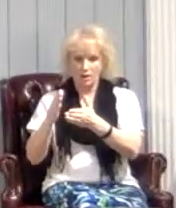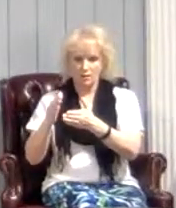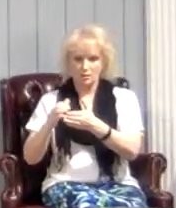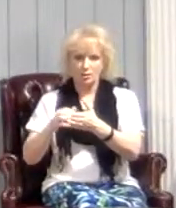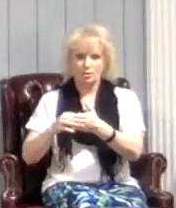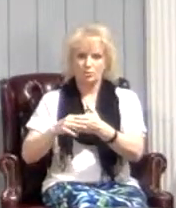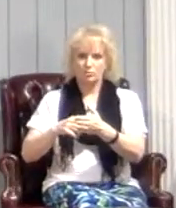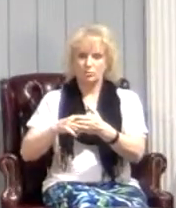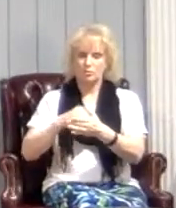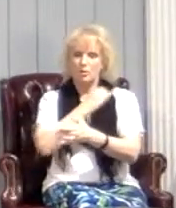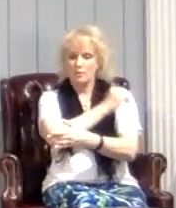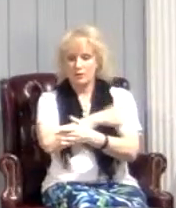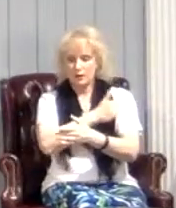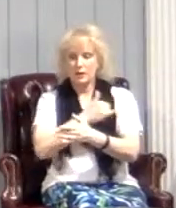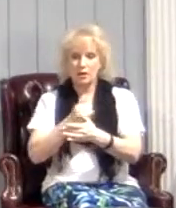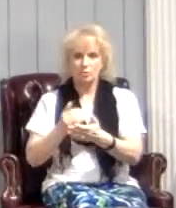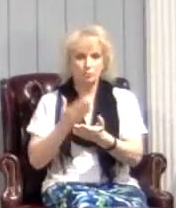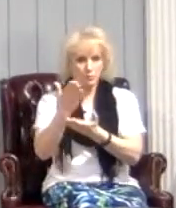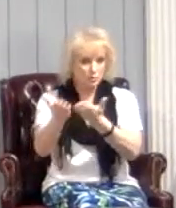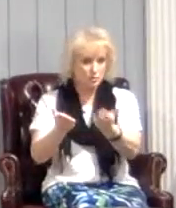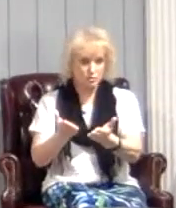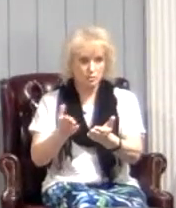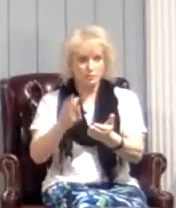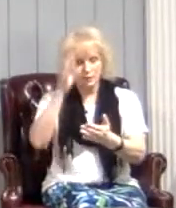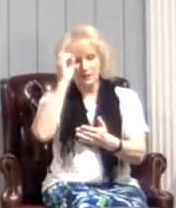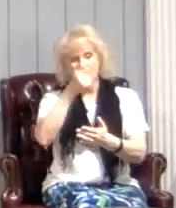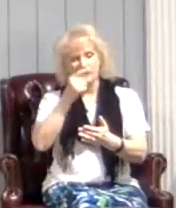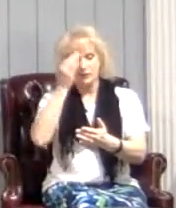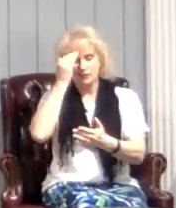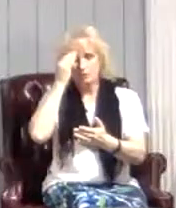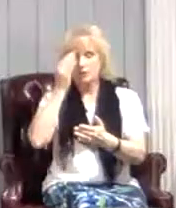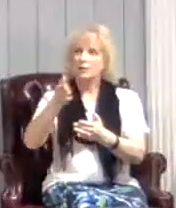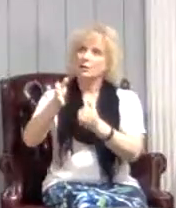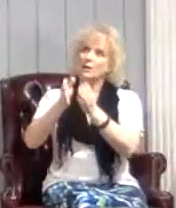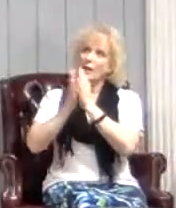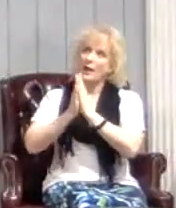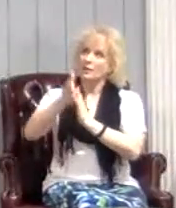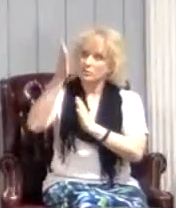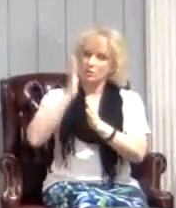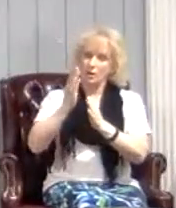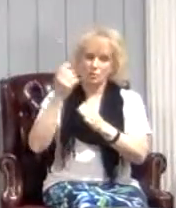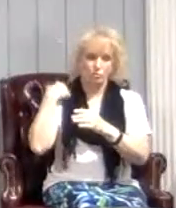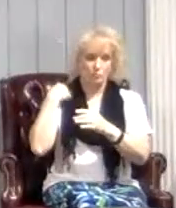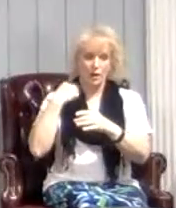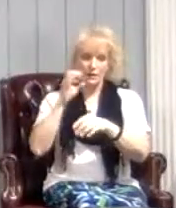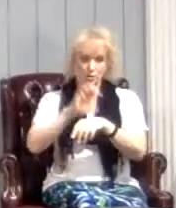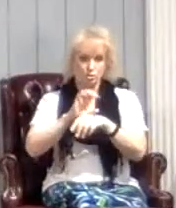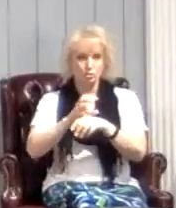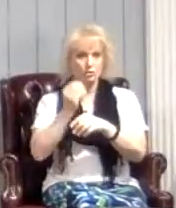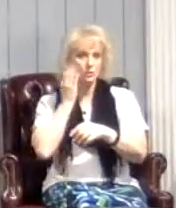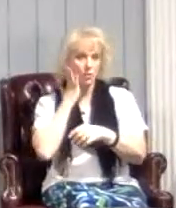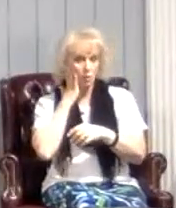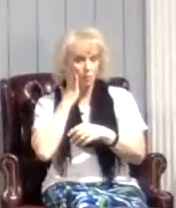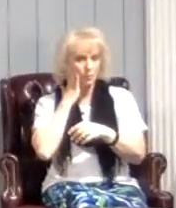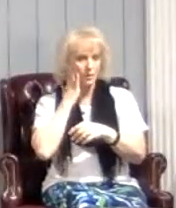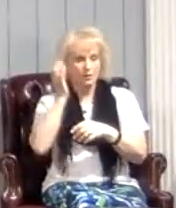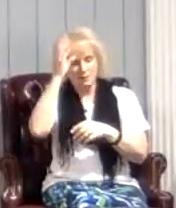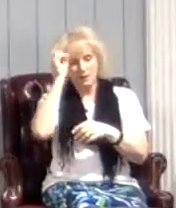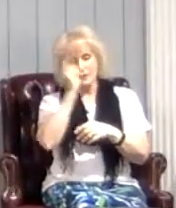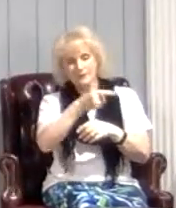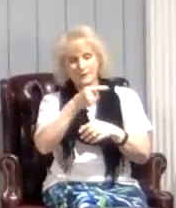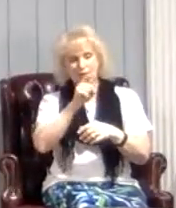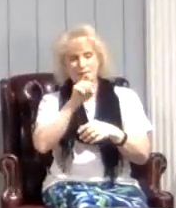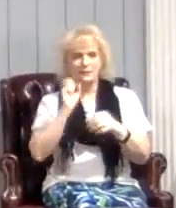when he got to the country he was going to serve, that he knew he could ask God to remind the churches back home that he needed support,